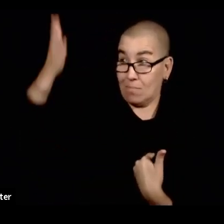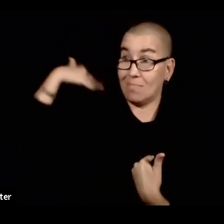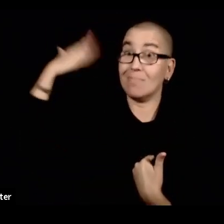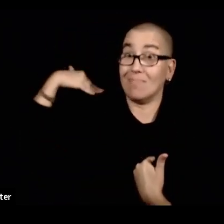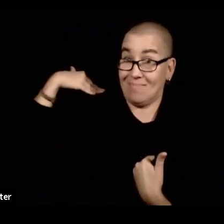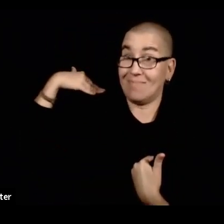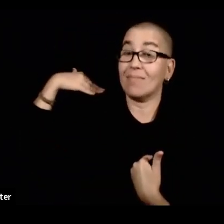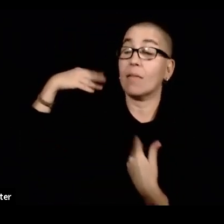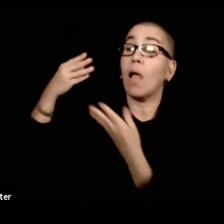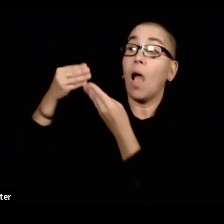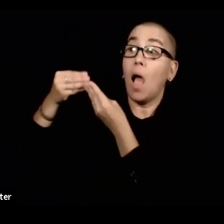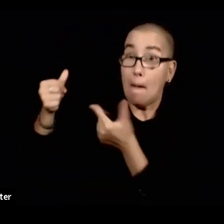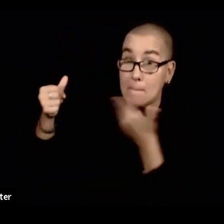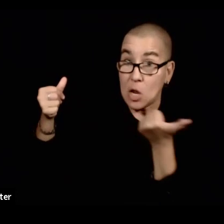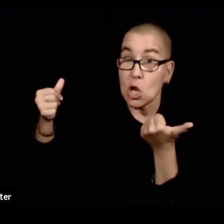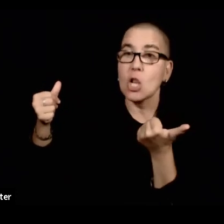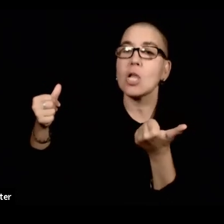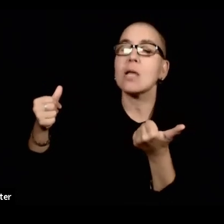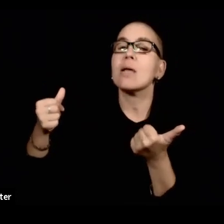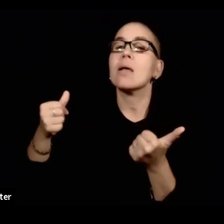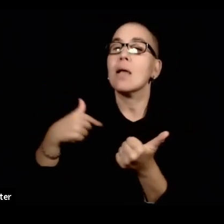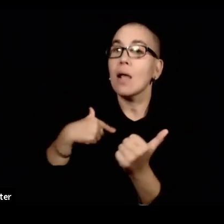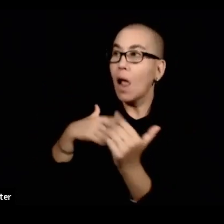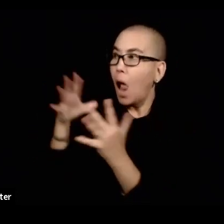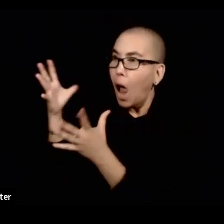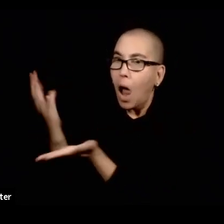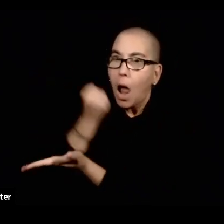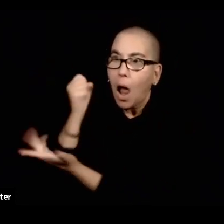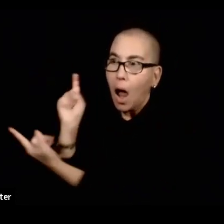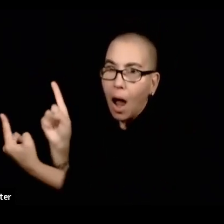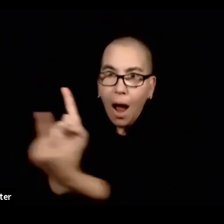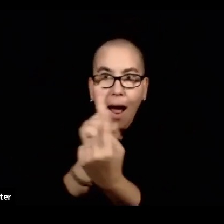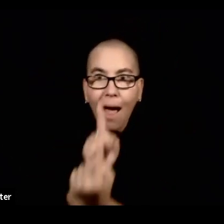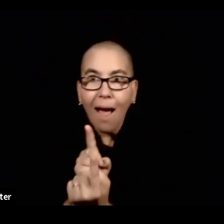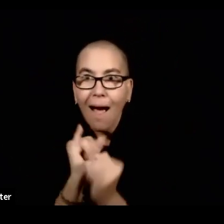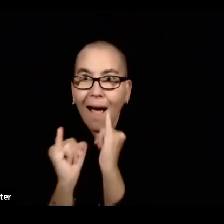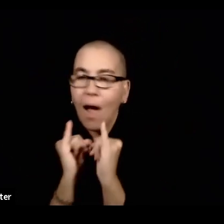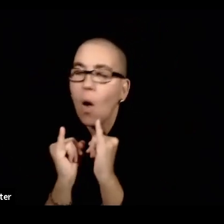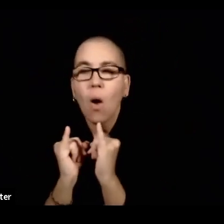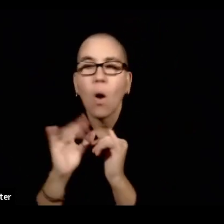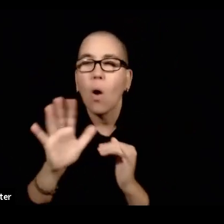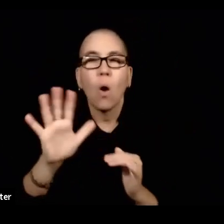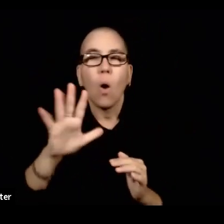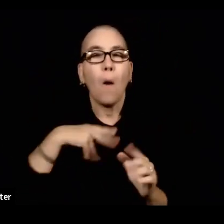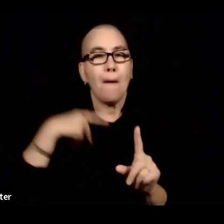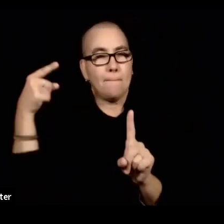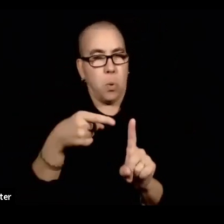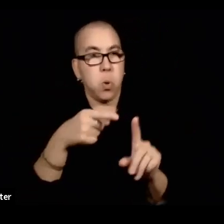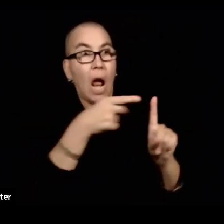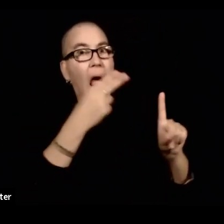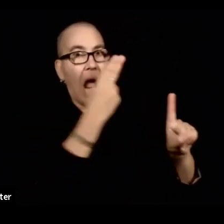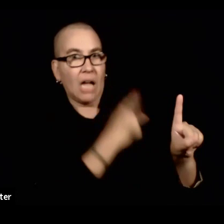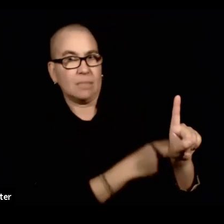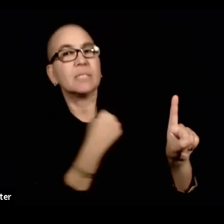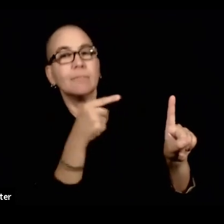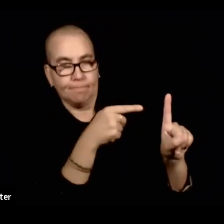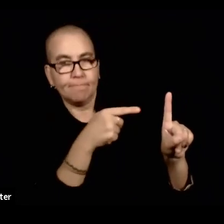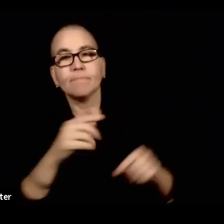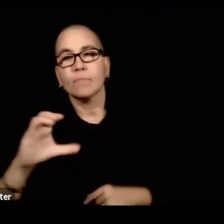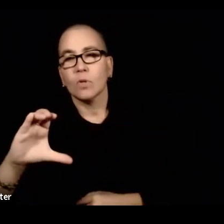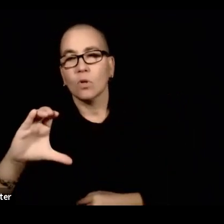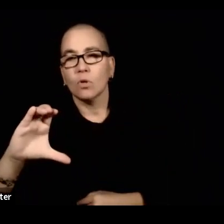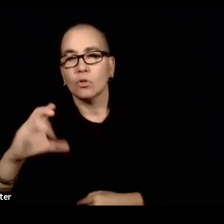do an in-depth review of those individuals who have been hospitalized, so we do chart reviews there, but we do not follow